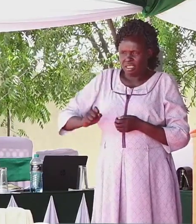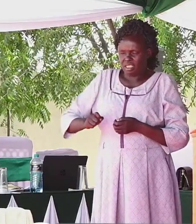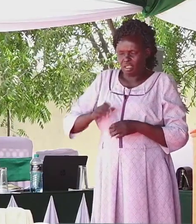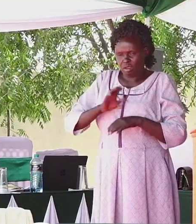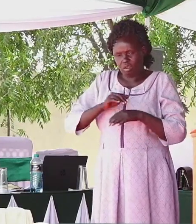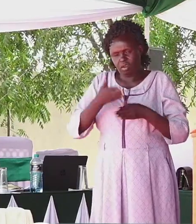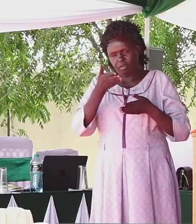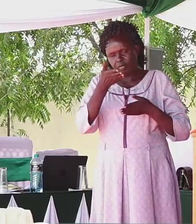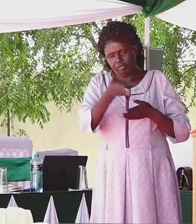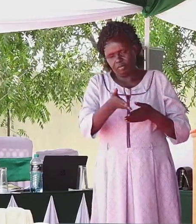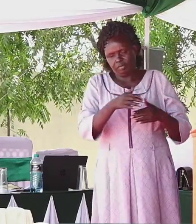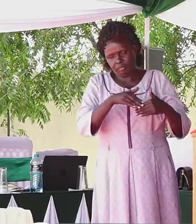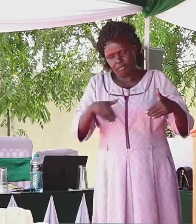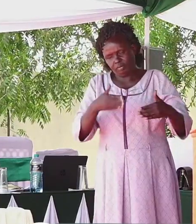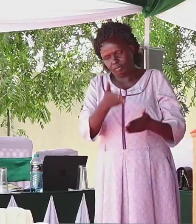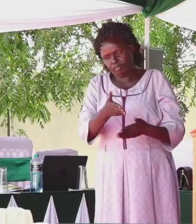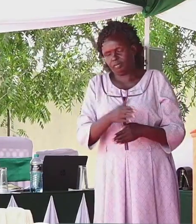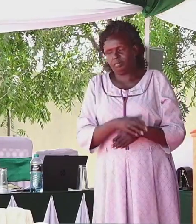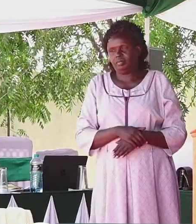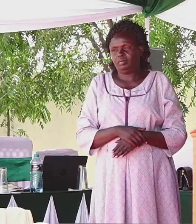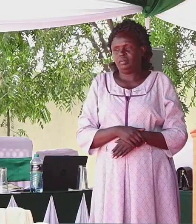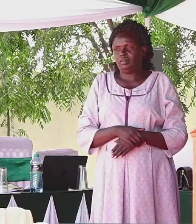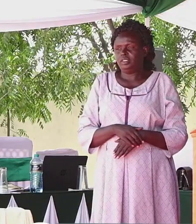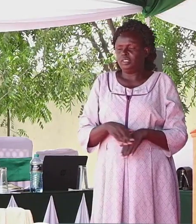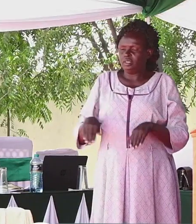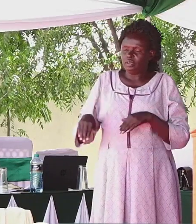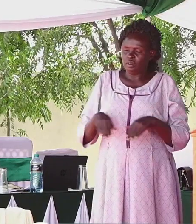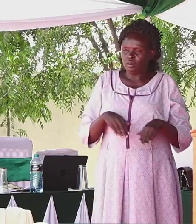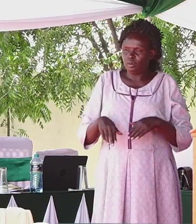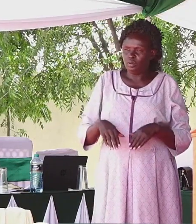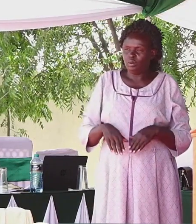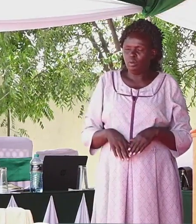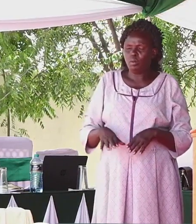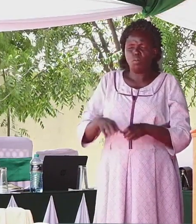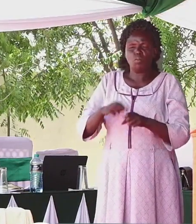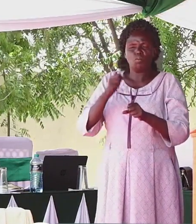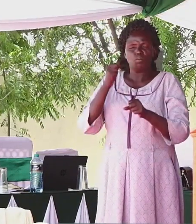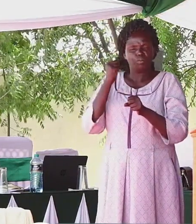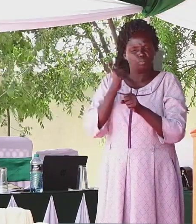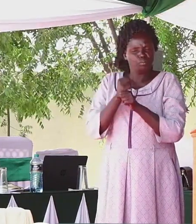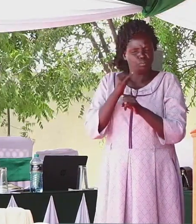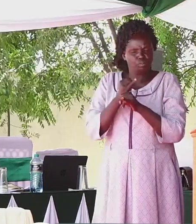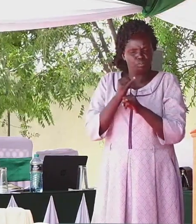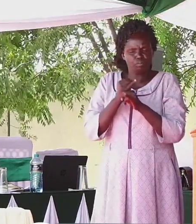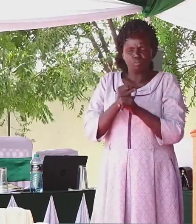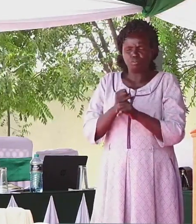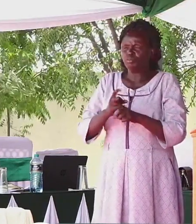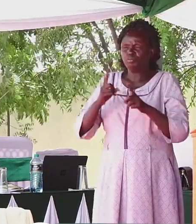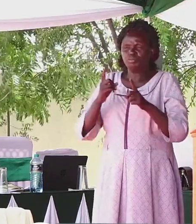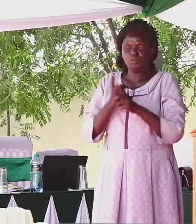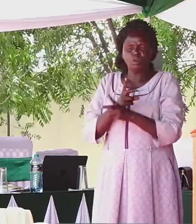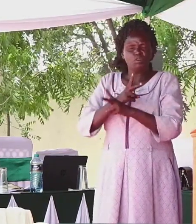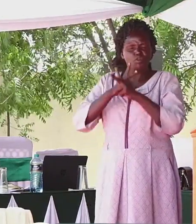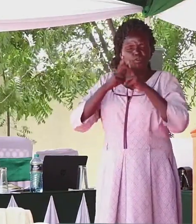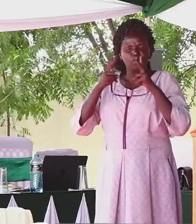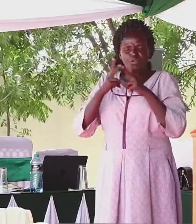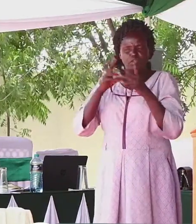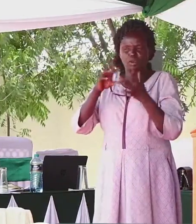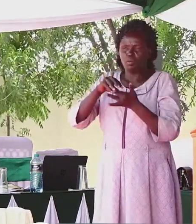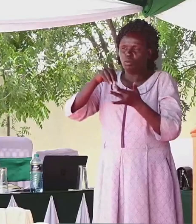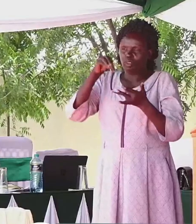Dr. Teresa, they've done an amazing job in terms of ensuring everything